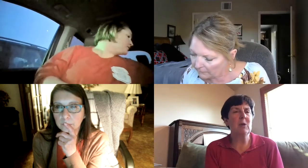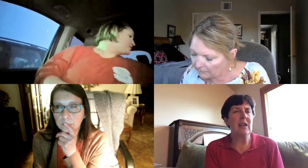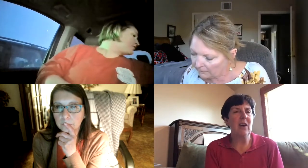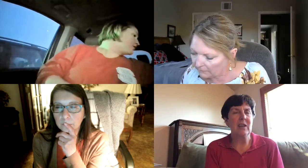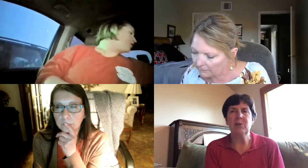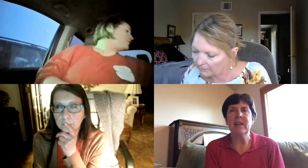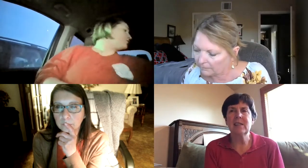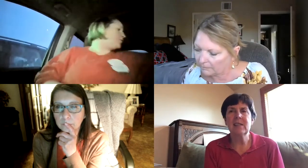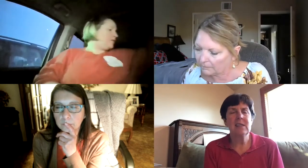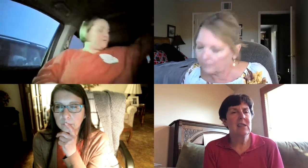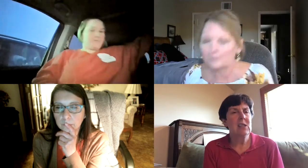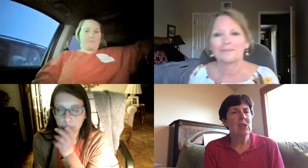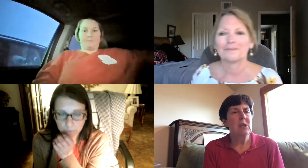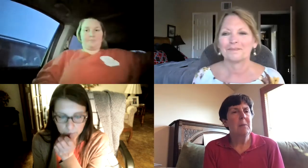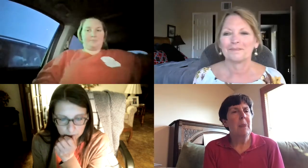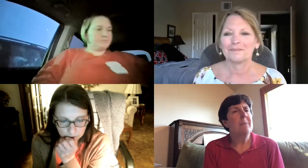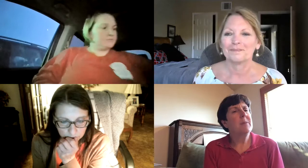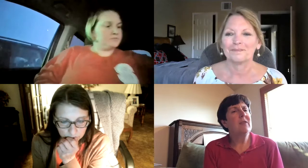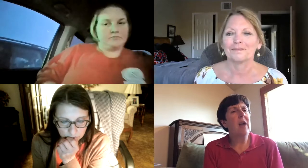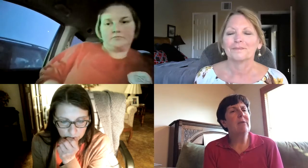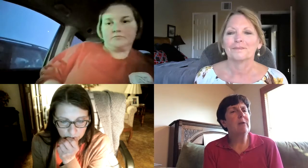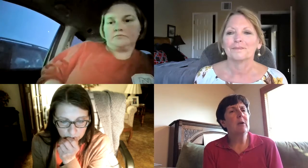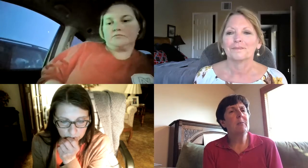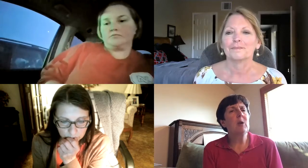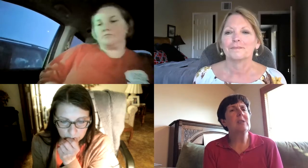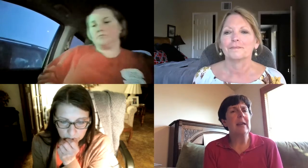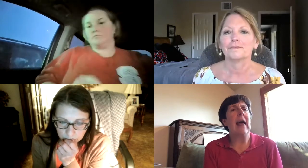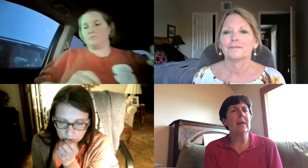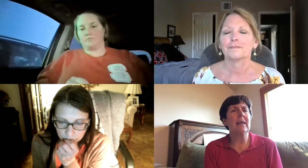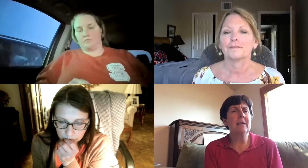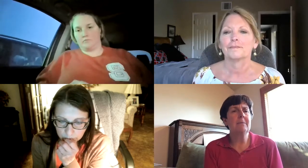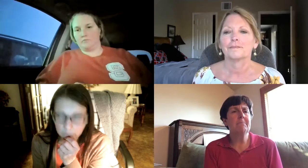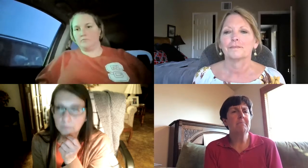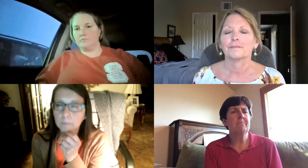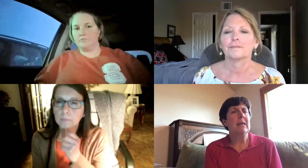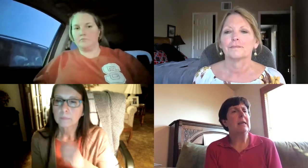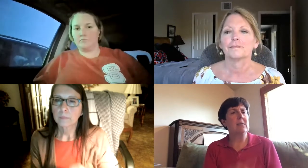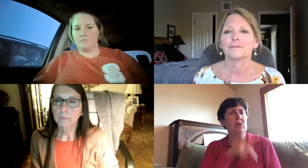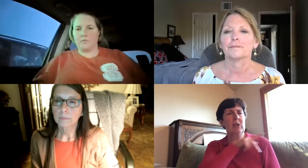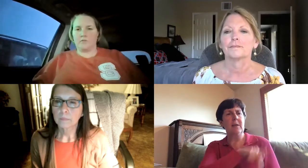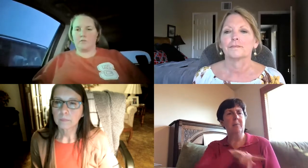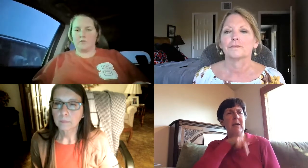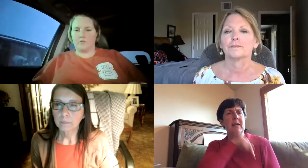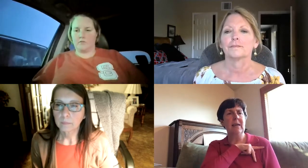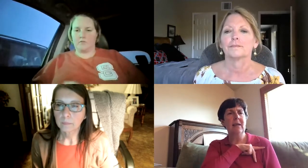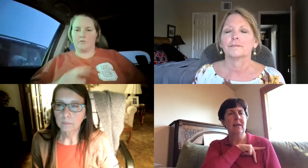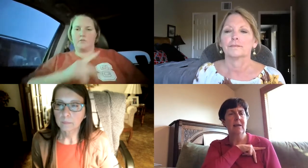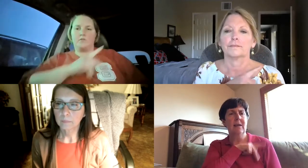some personality traits. The sign for personality is just a P